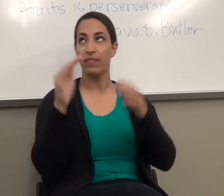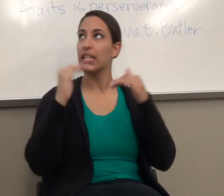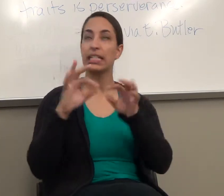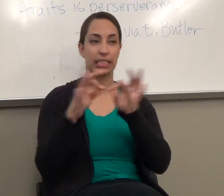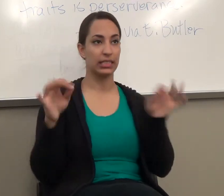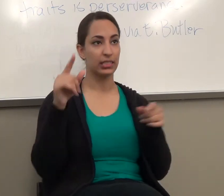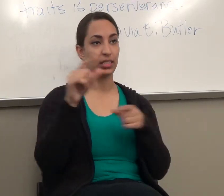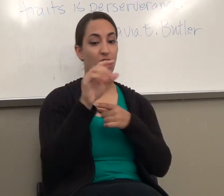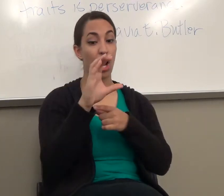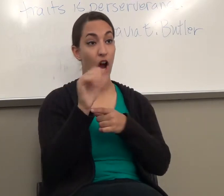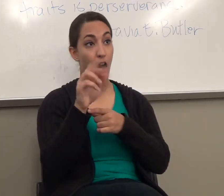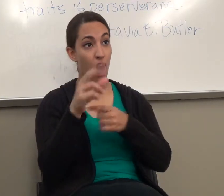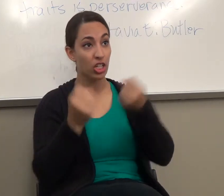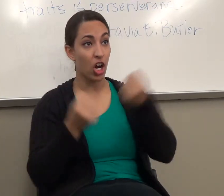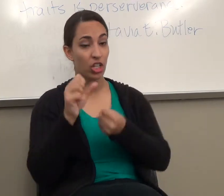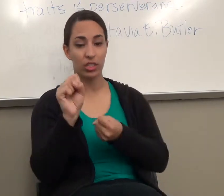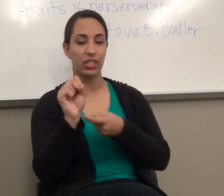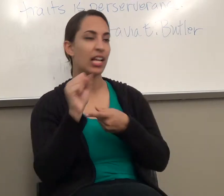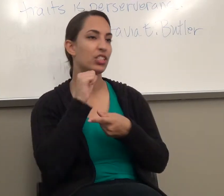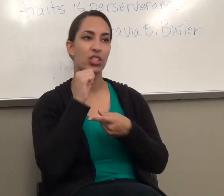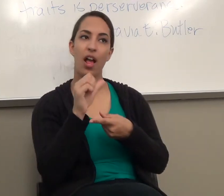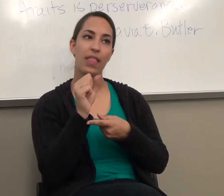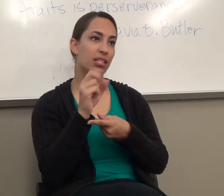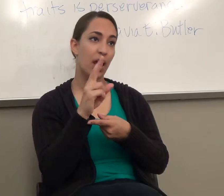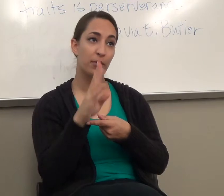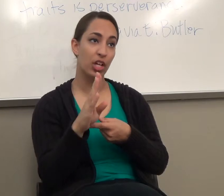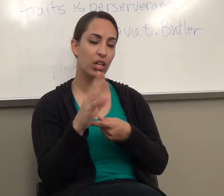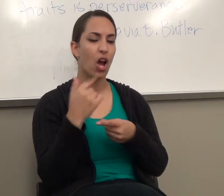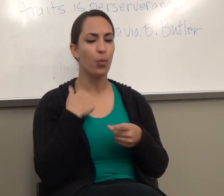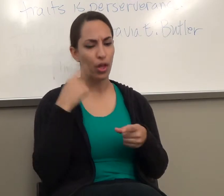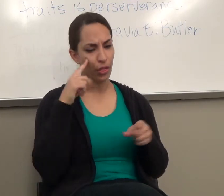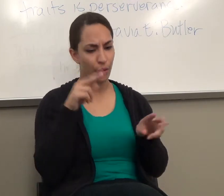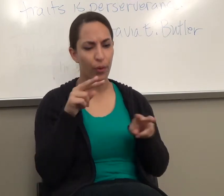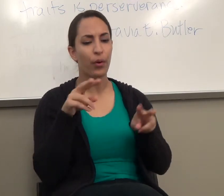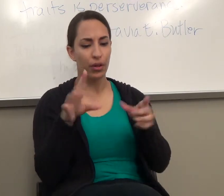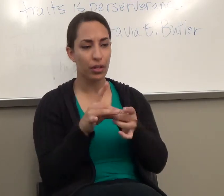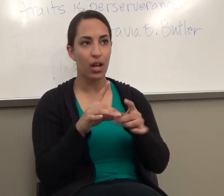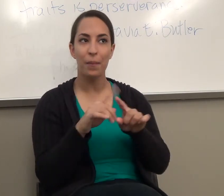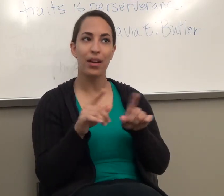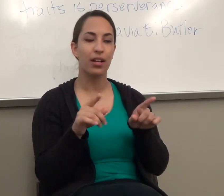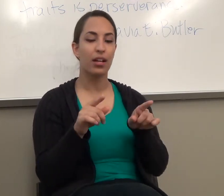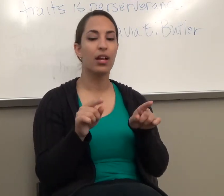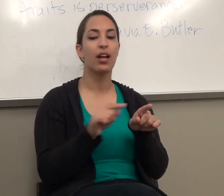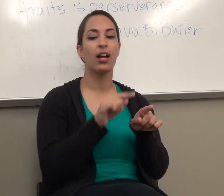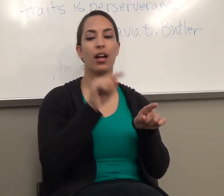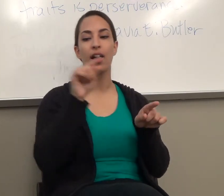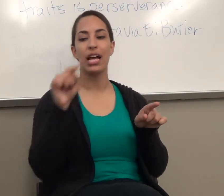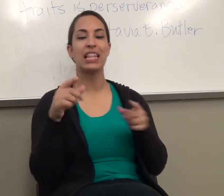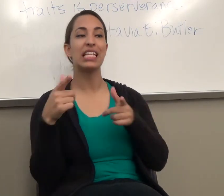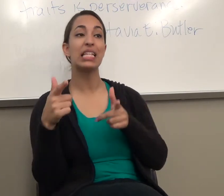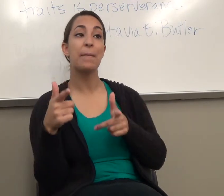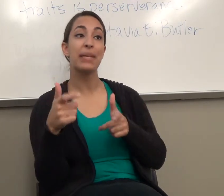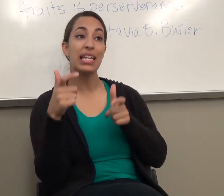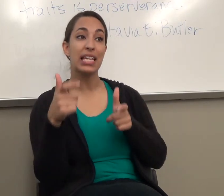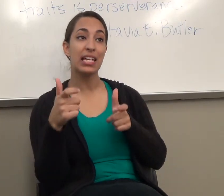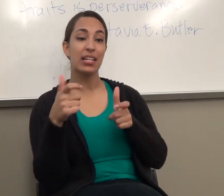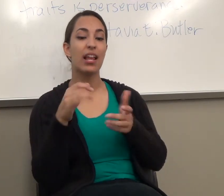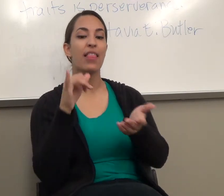No. What was far beyond the legal limit? The speed. And that's an